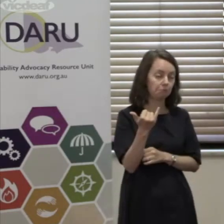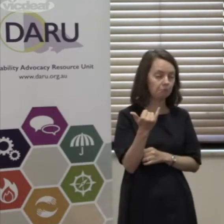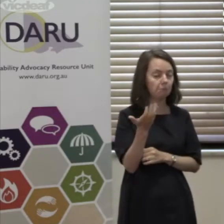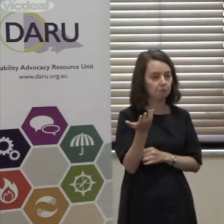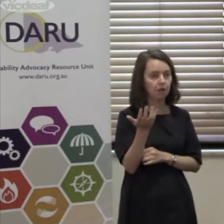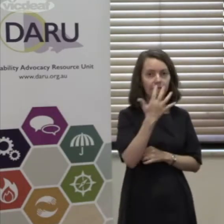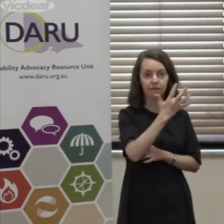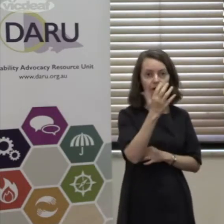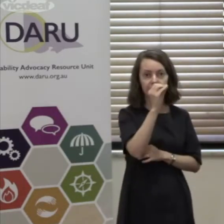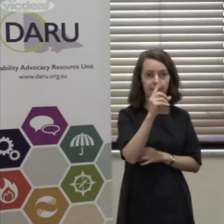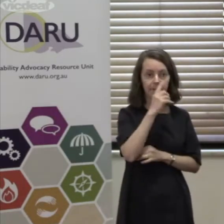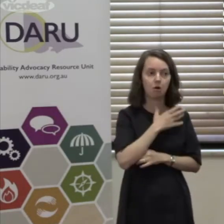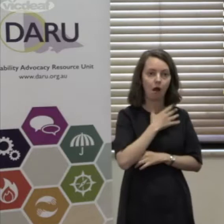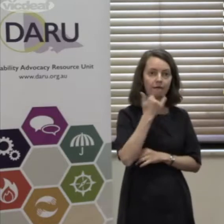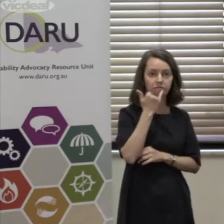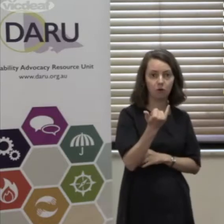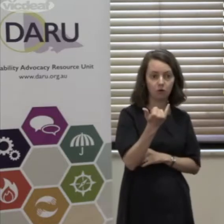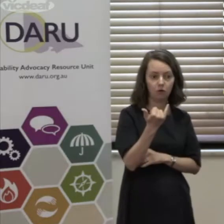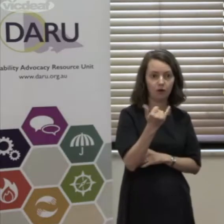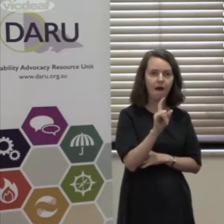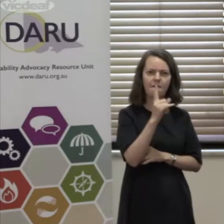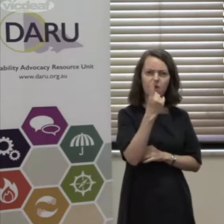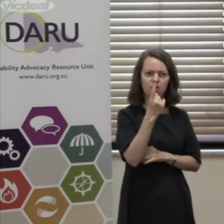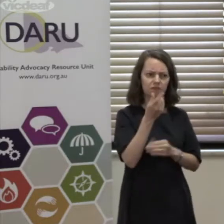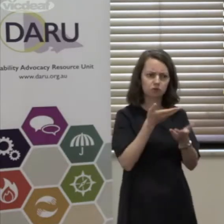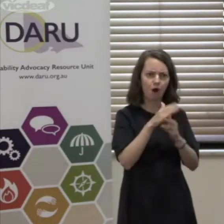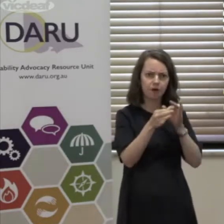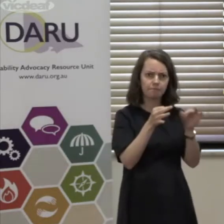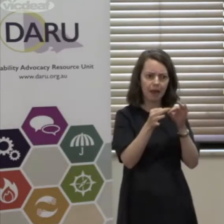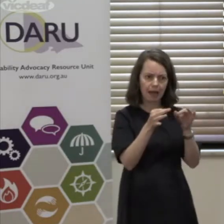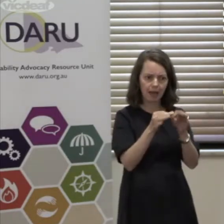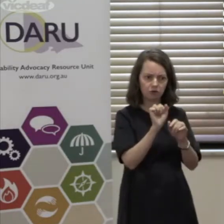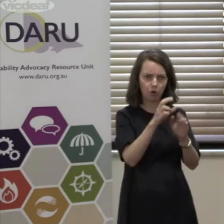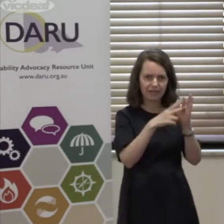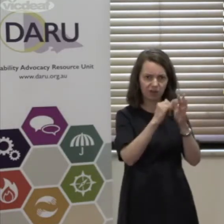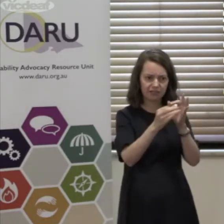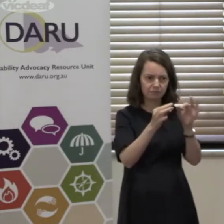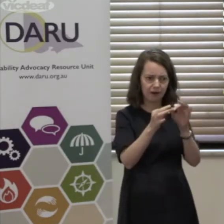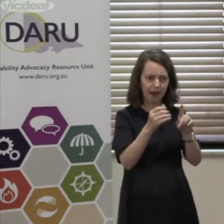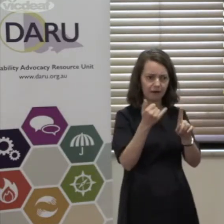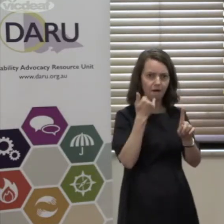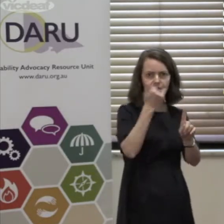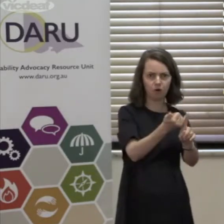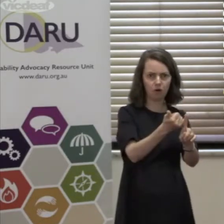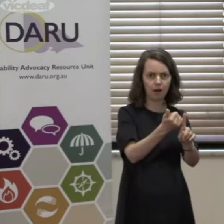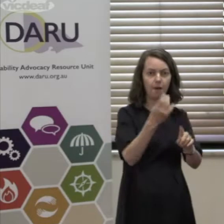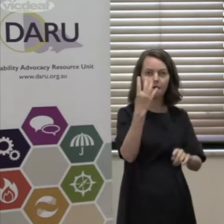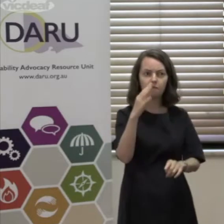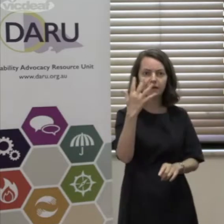reporting. But it's still a very big, 45% is a really big percentage of people that don't want to have a phone call.